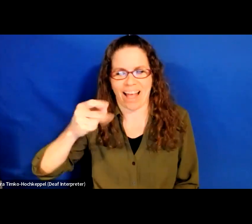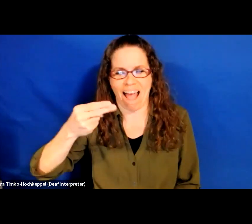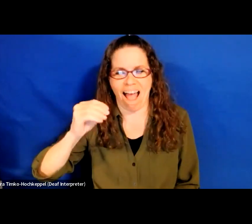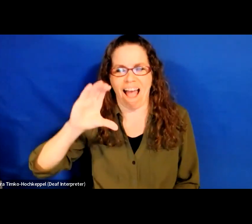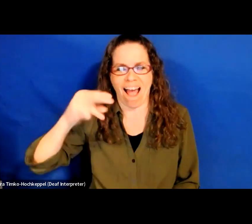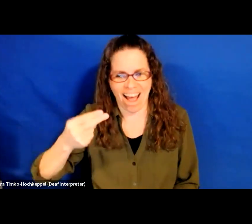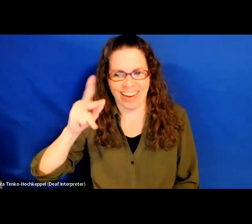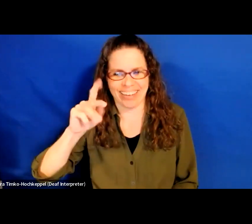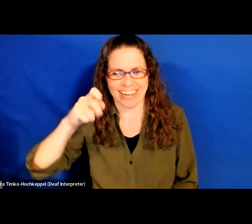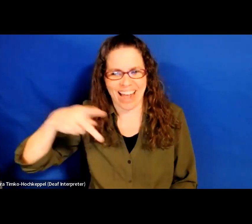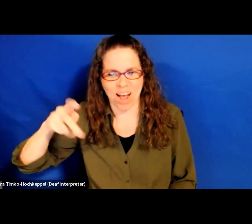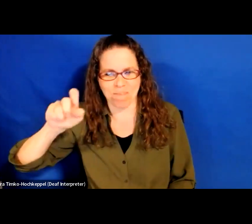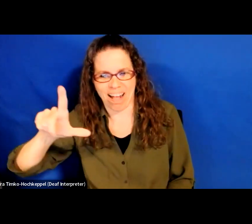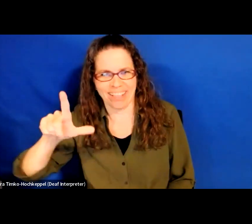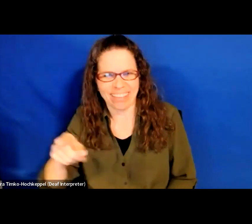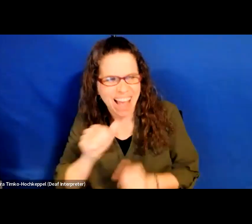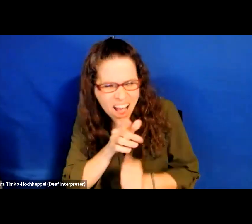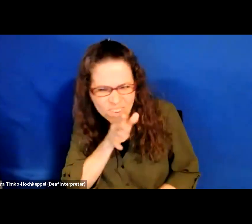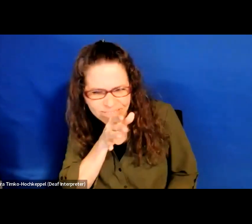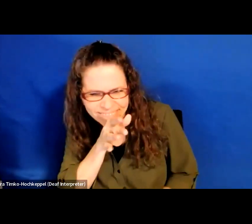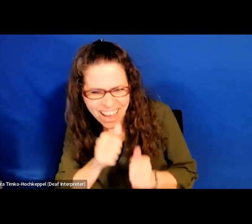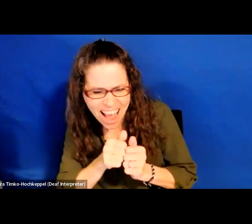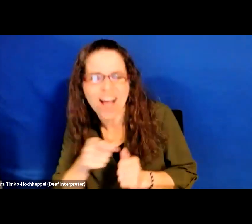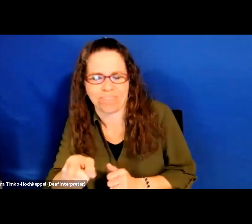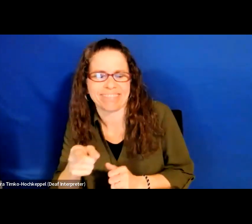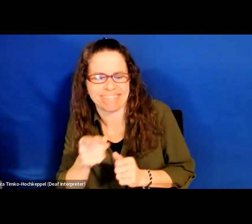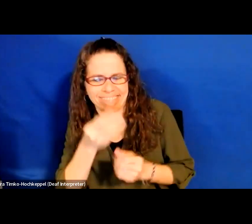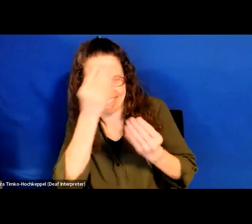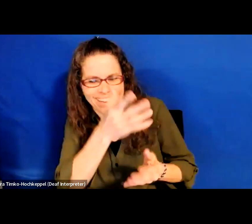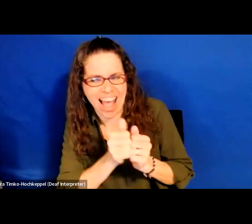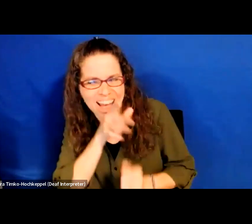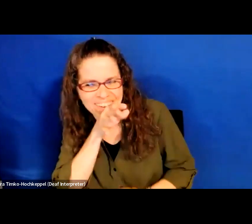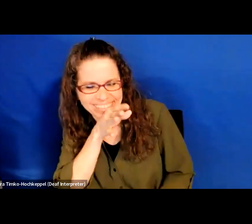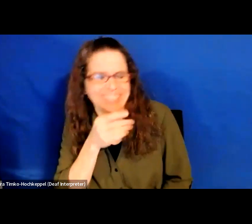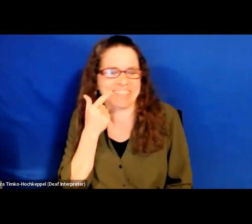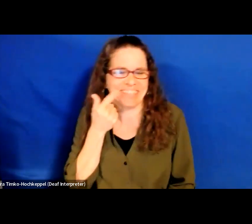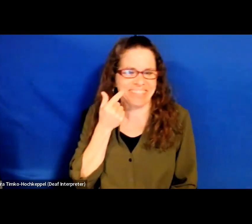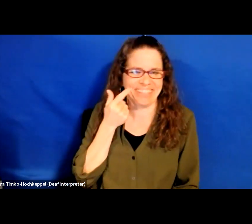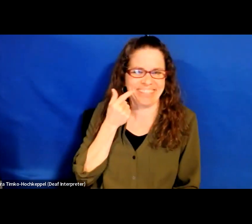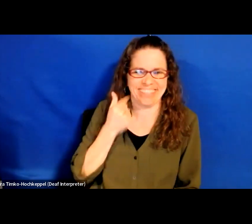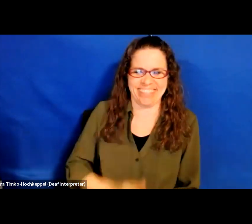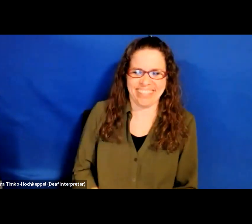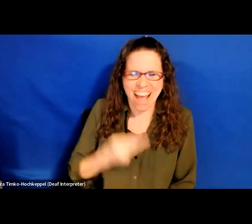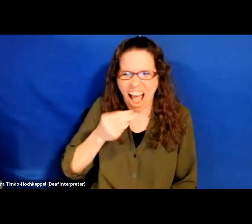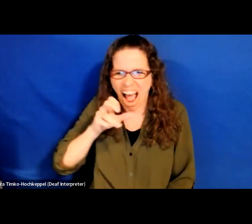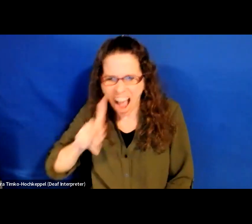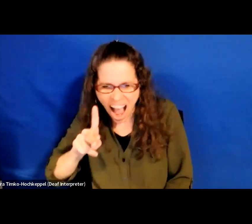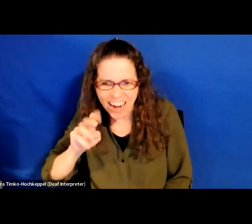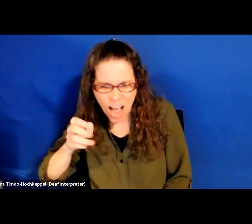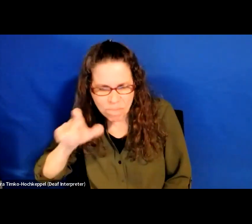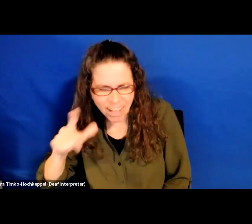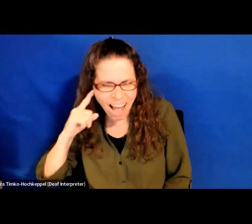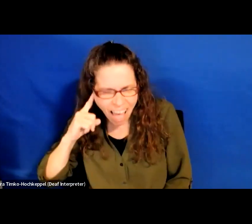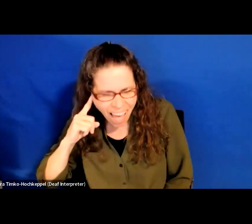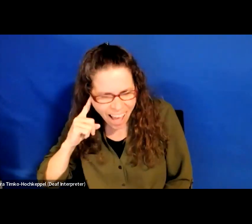Long name. Sorry, Huck Thank you. Keppel. Huck Keppel. Thank you very much. Okay,